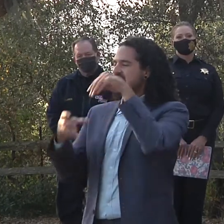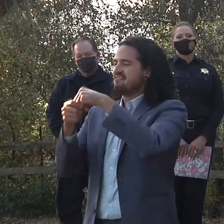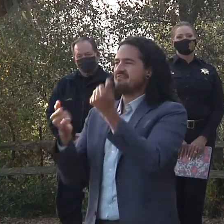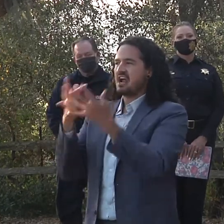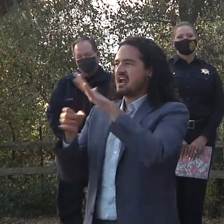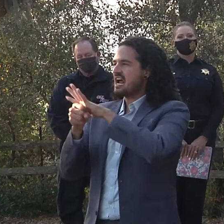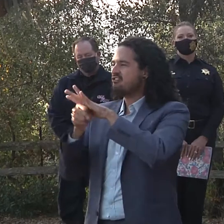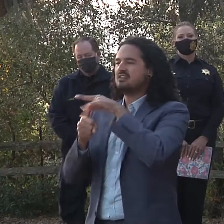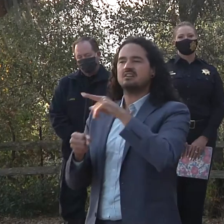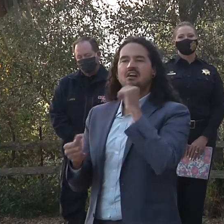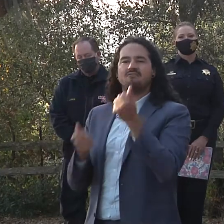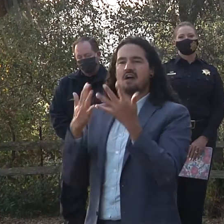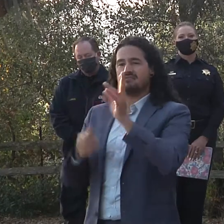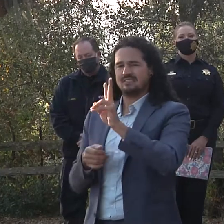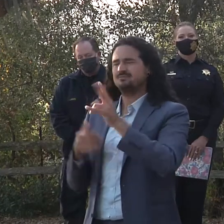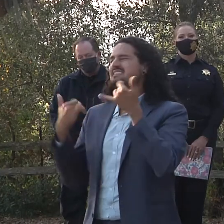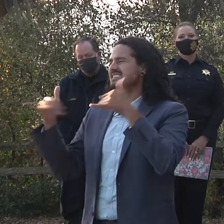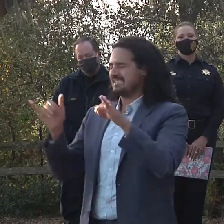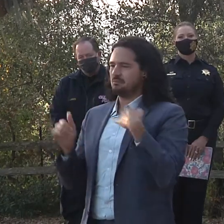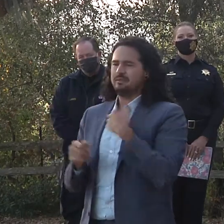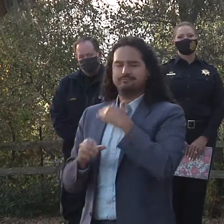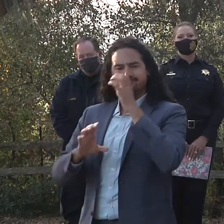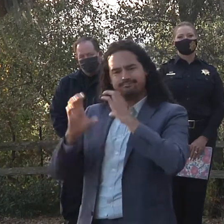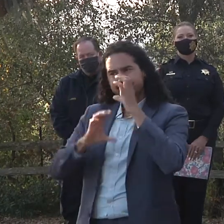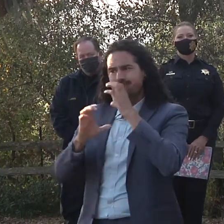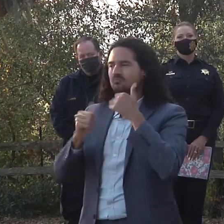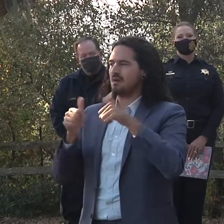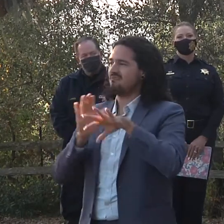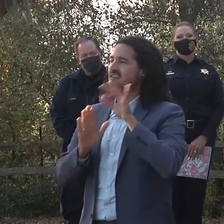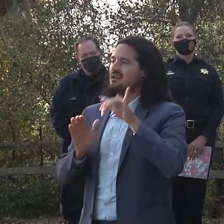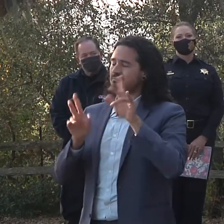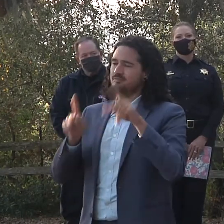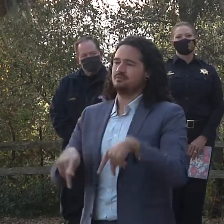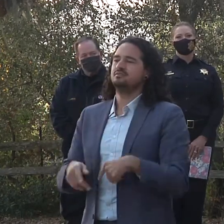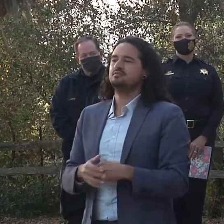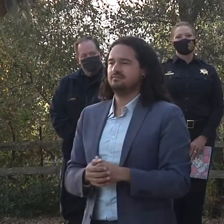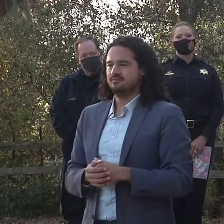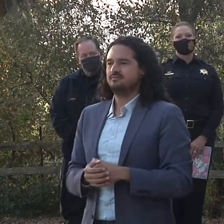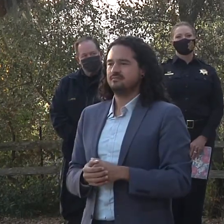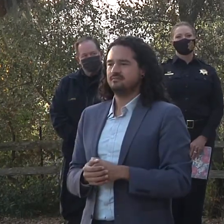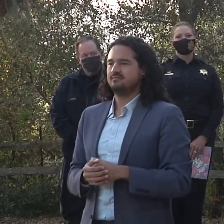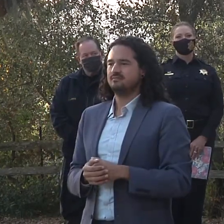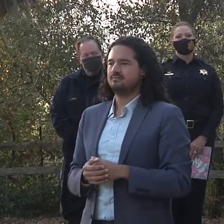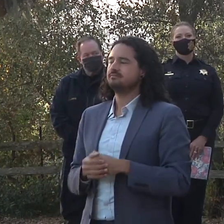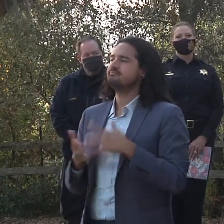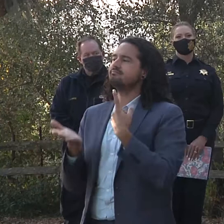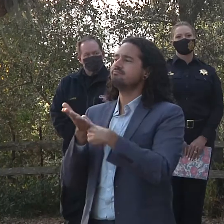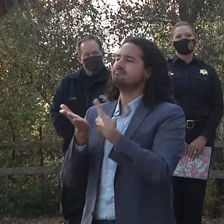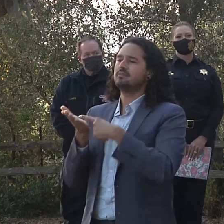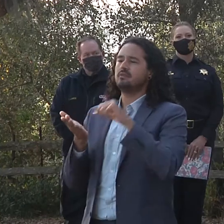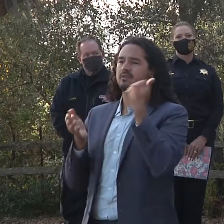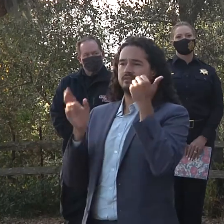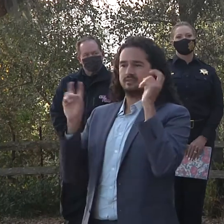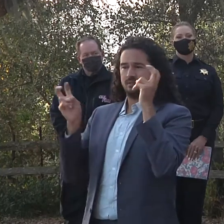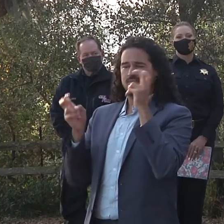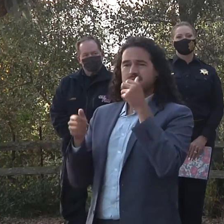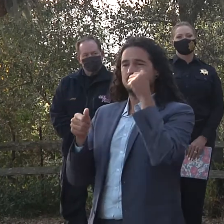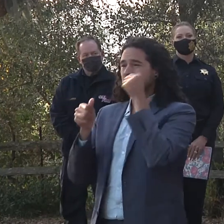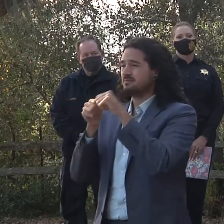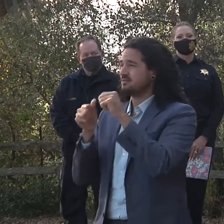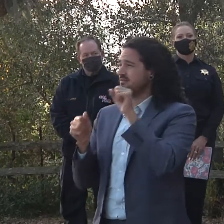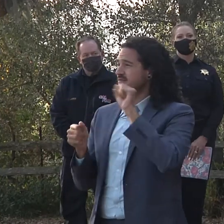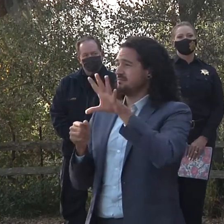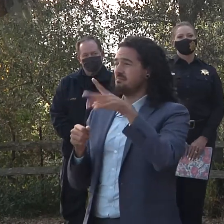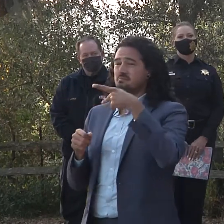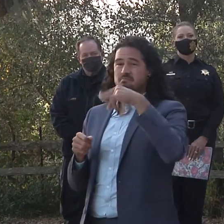them. On another topic, so there was an incident a couple days ago with regards to some pipe bombs that were located